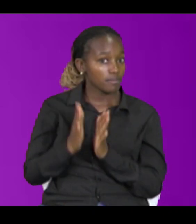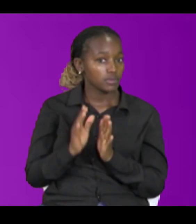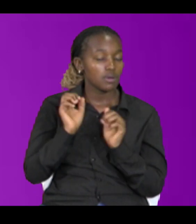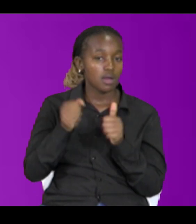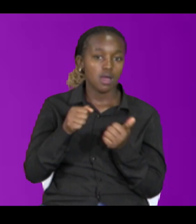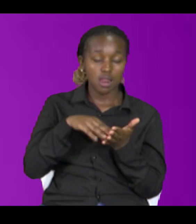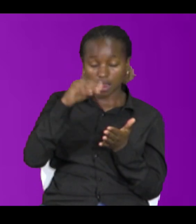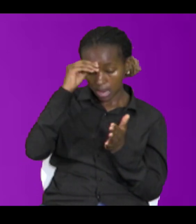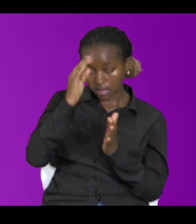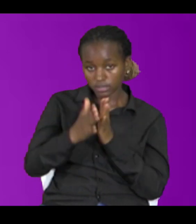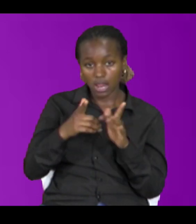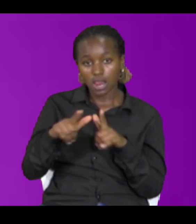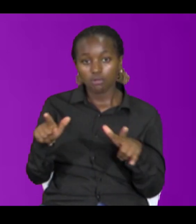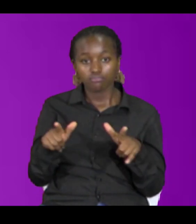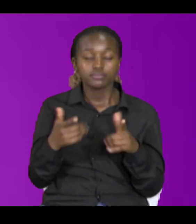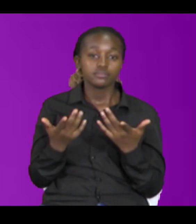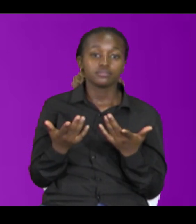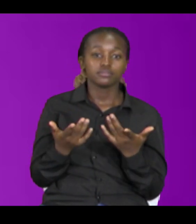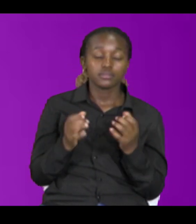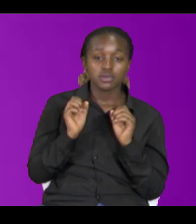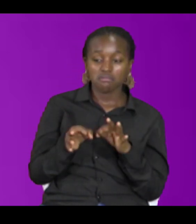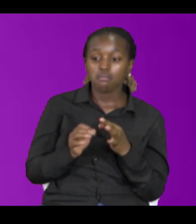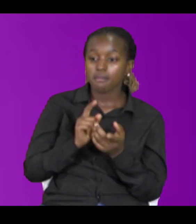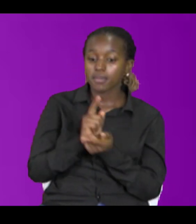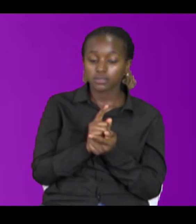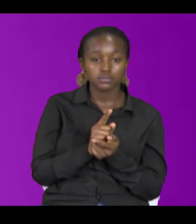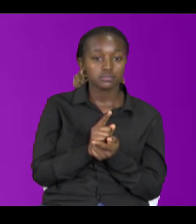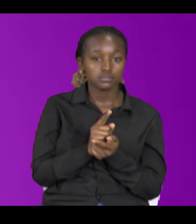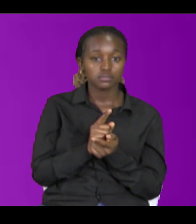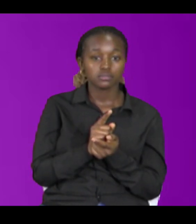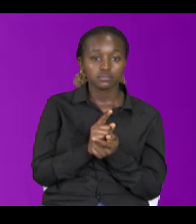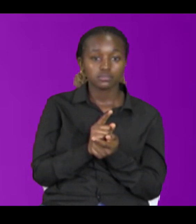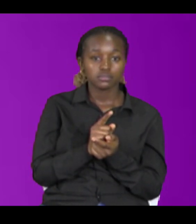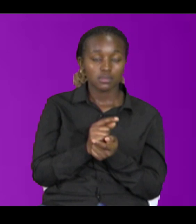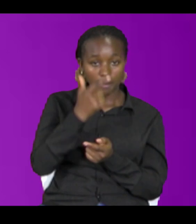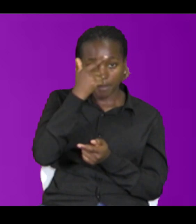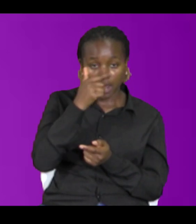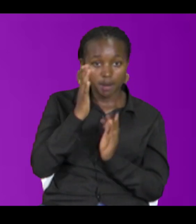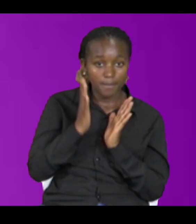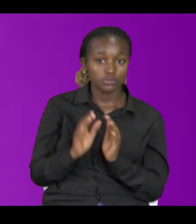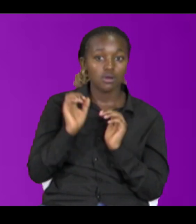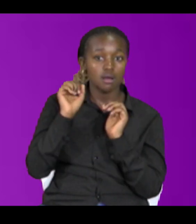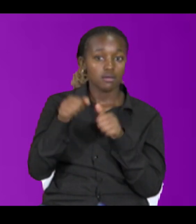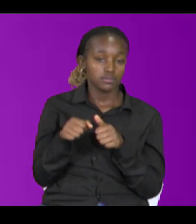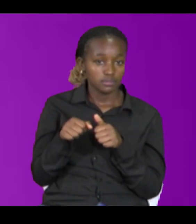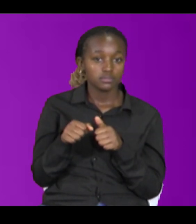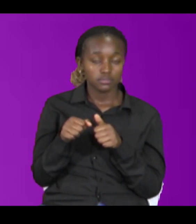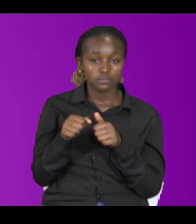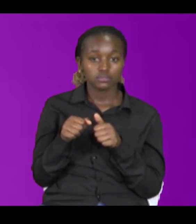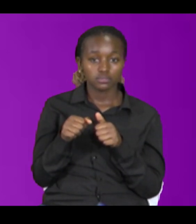learn sign language from them. If you meet a person with visual impairment, if they are using